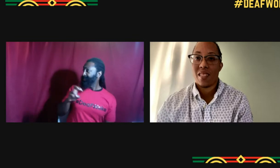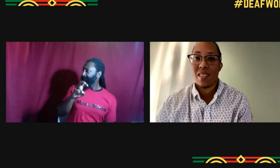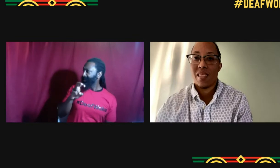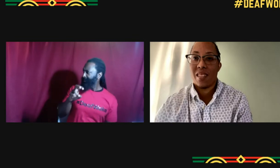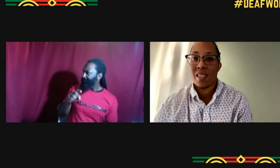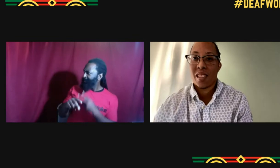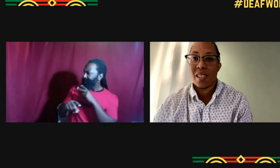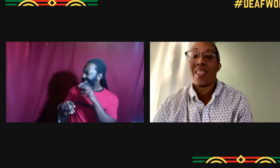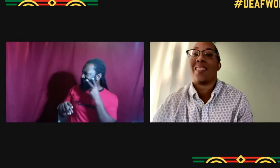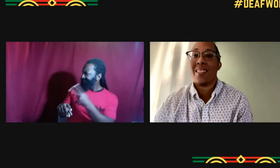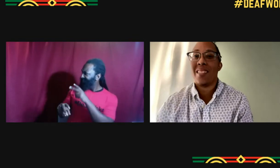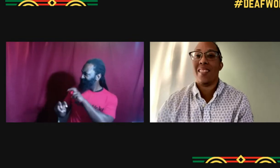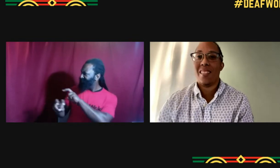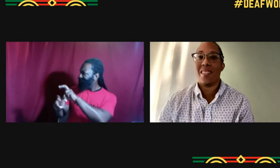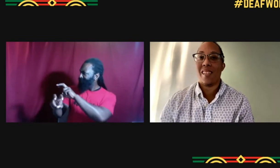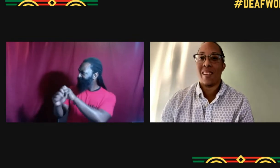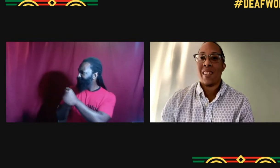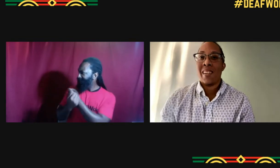amazing.